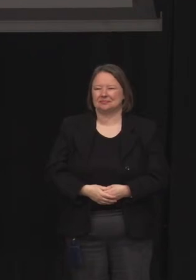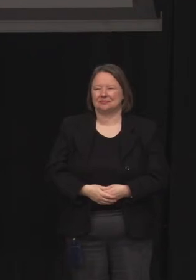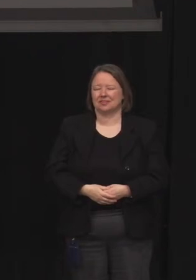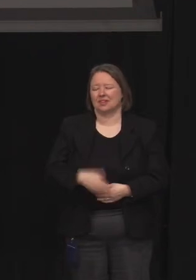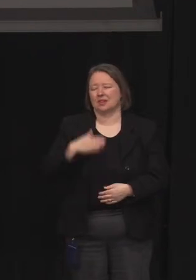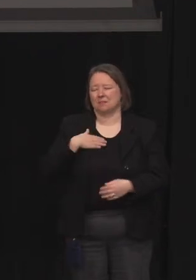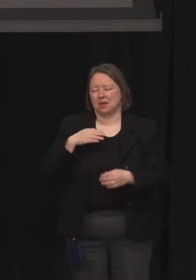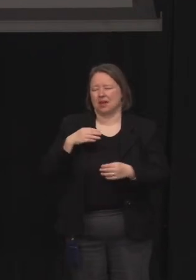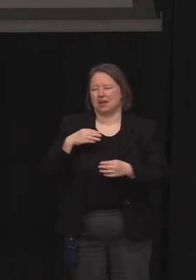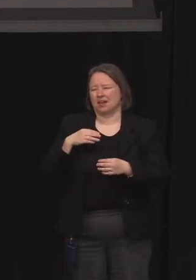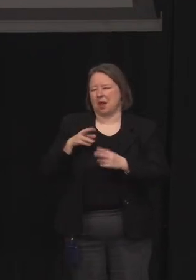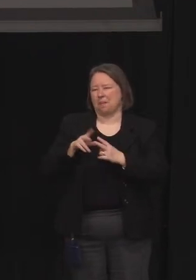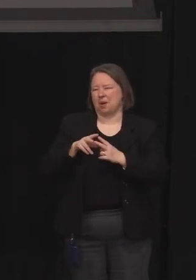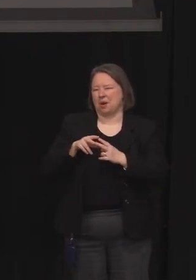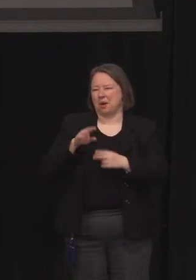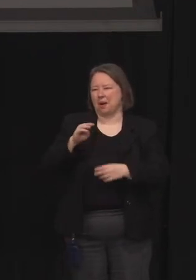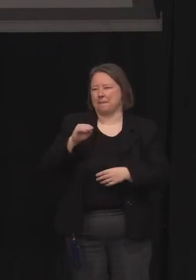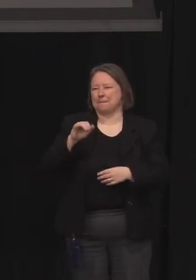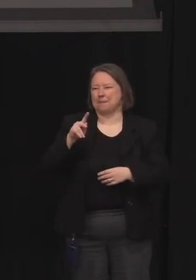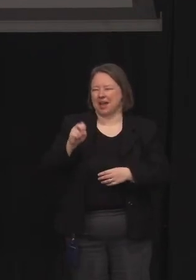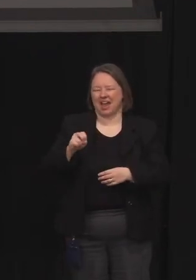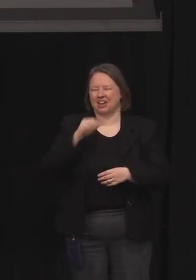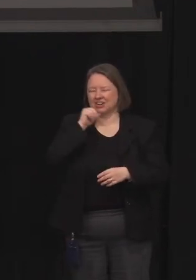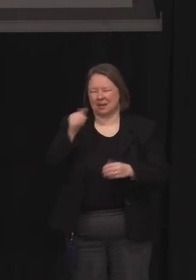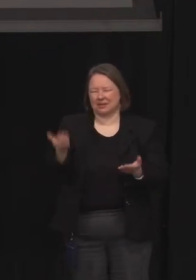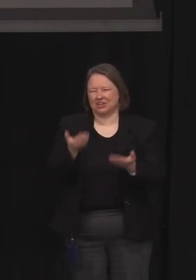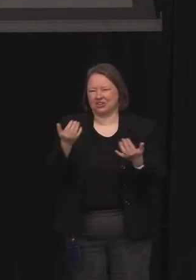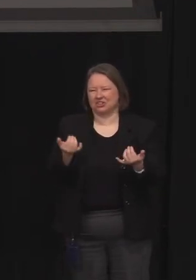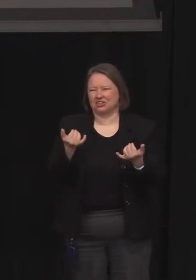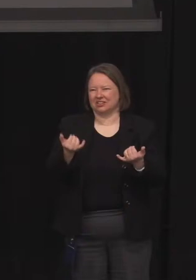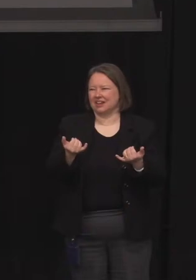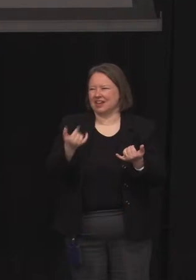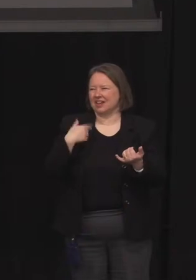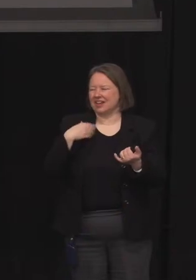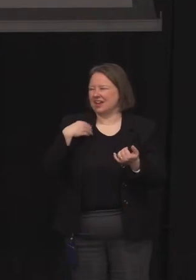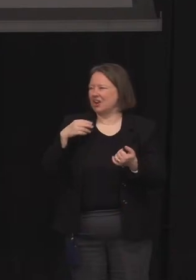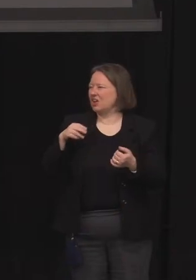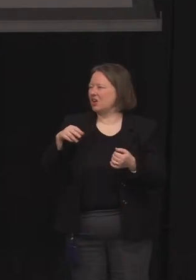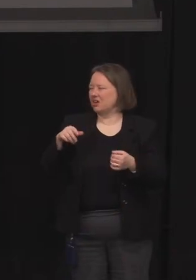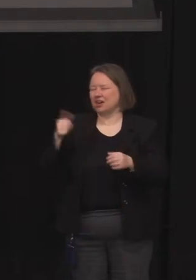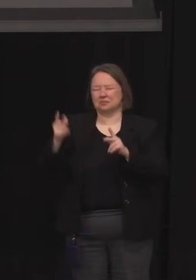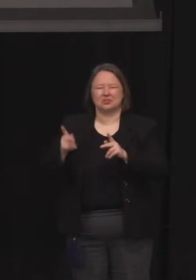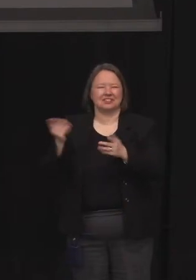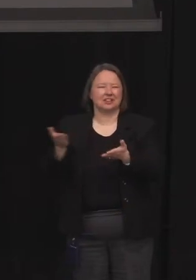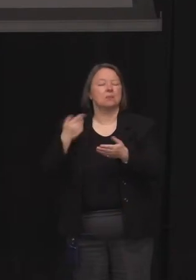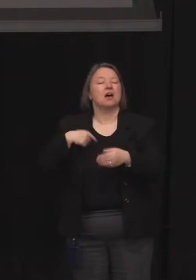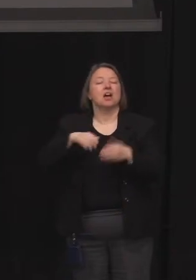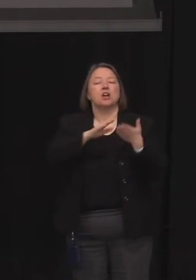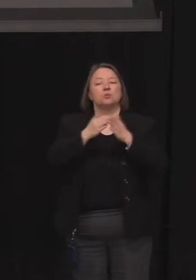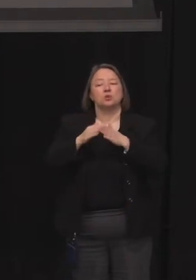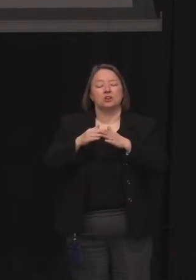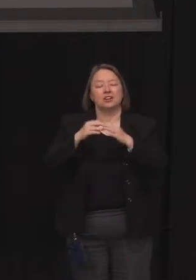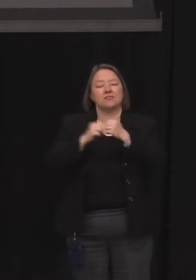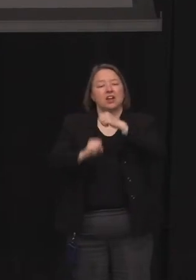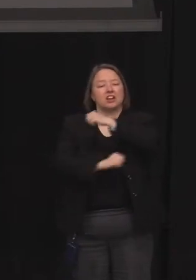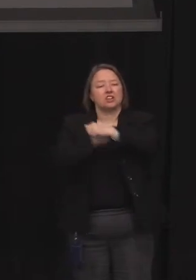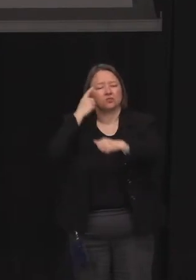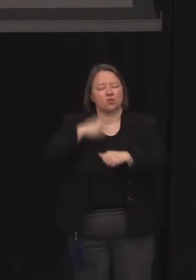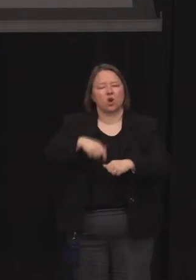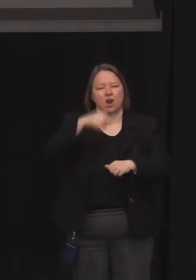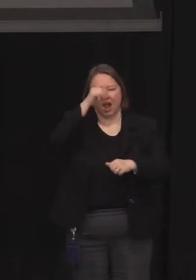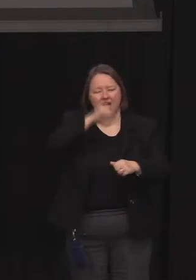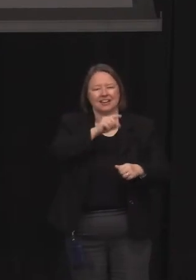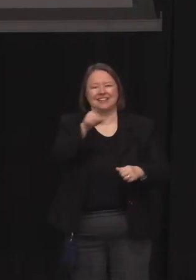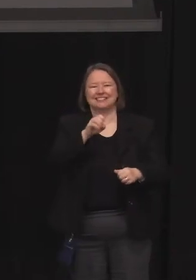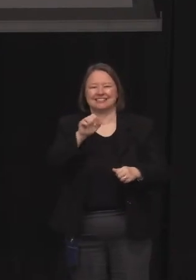Although my partner in crime, Mike Gorehouse, couldn't be with us today, I know Johanna is here, but the Community Foundation for Holland and Zeeland, thank you so much